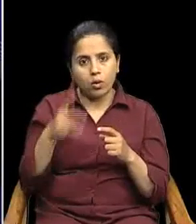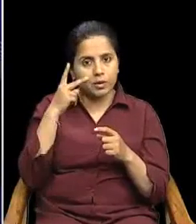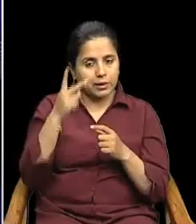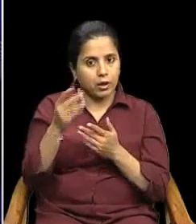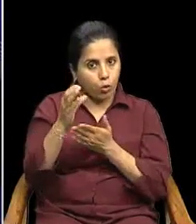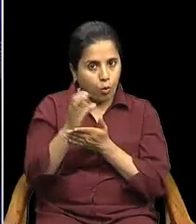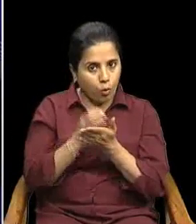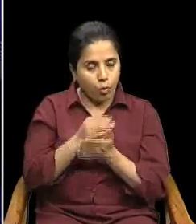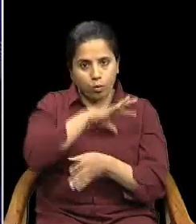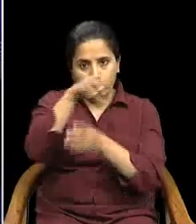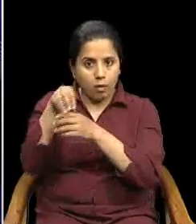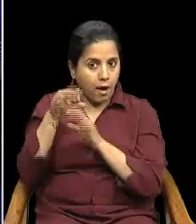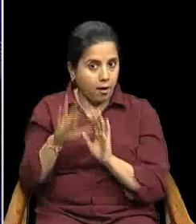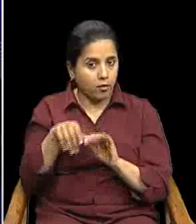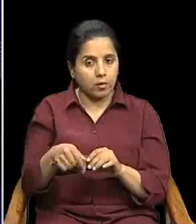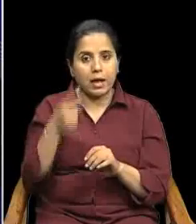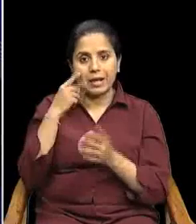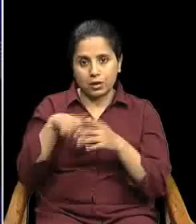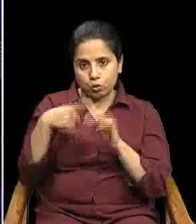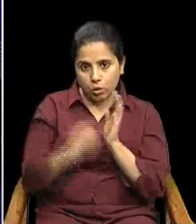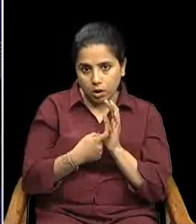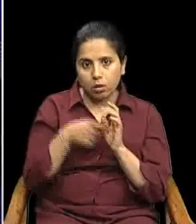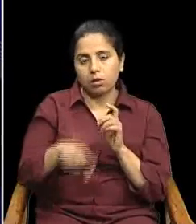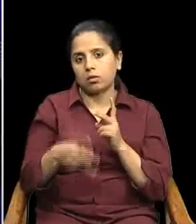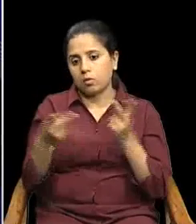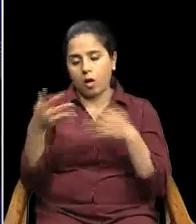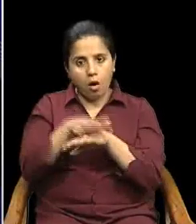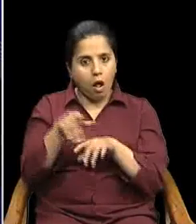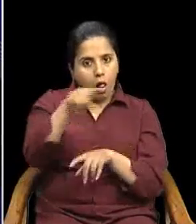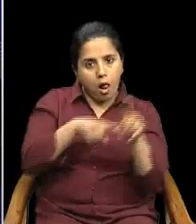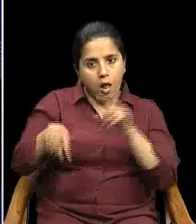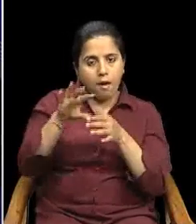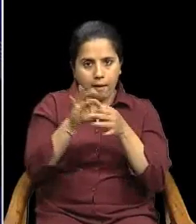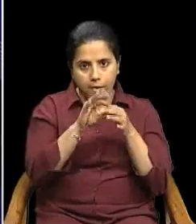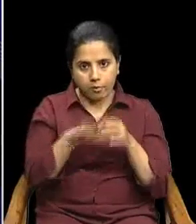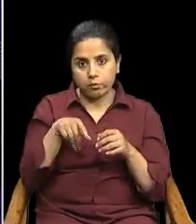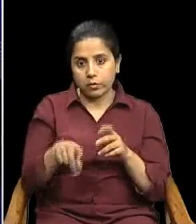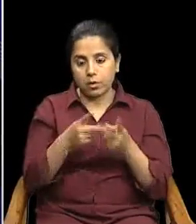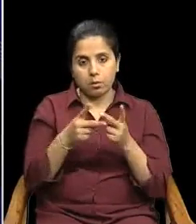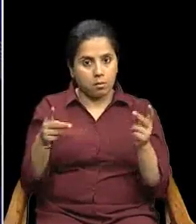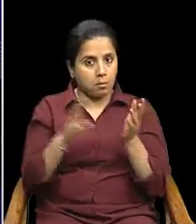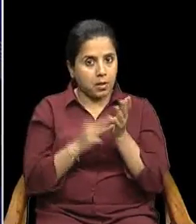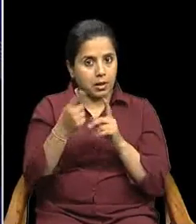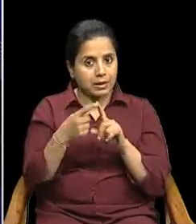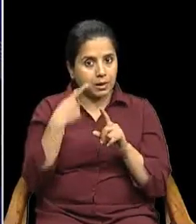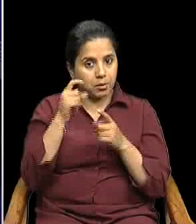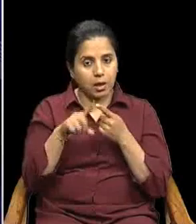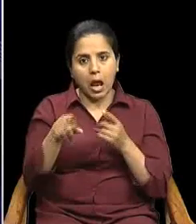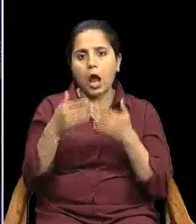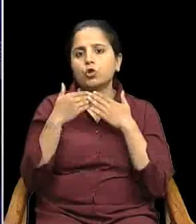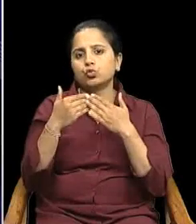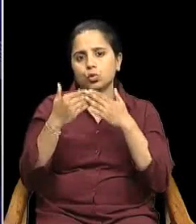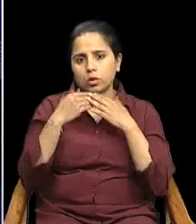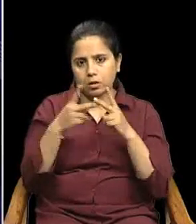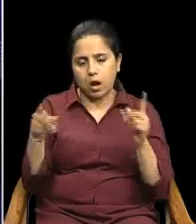and interdisciplinary courses. Now, the multidisciplinary education is an